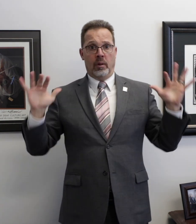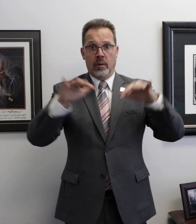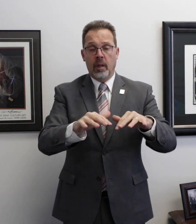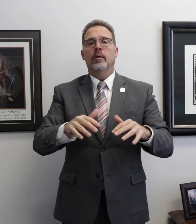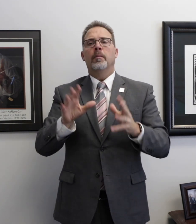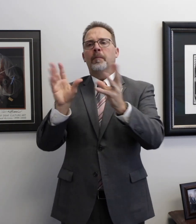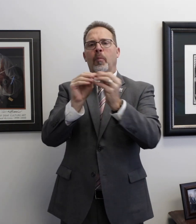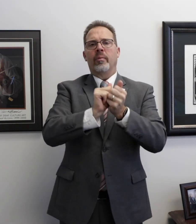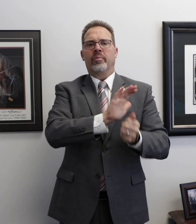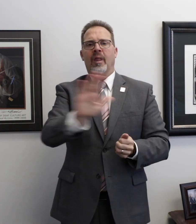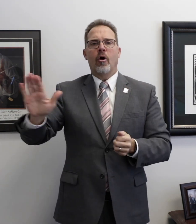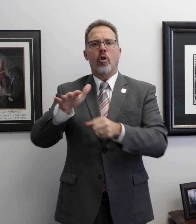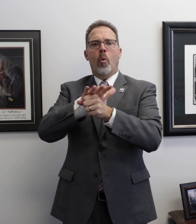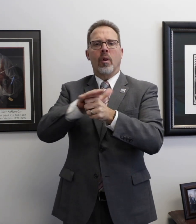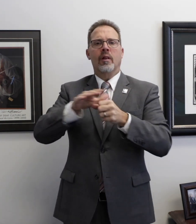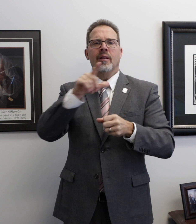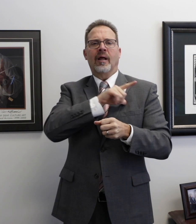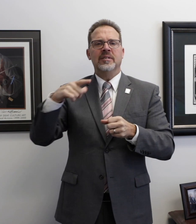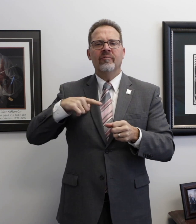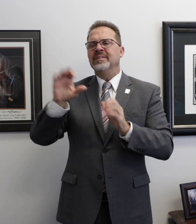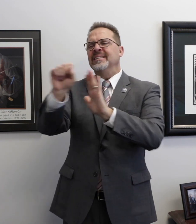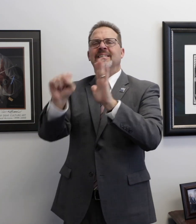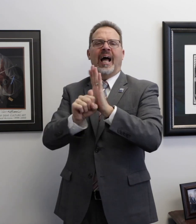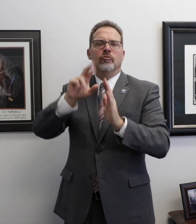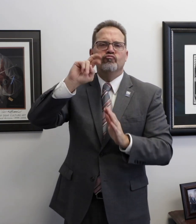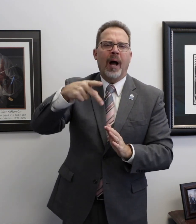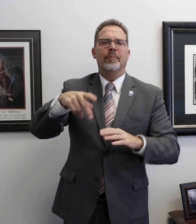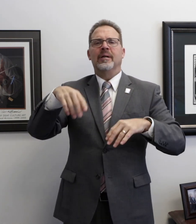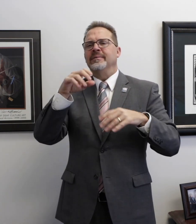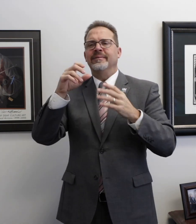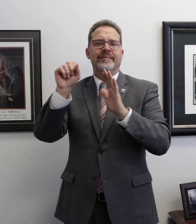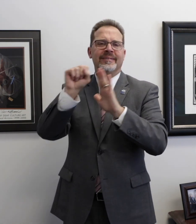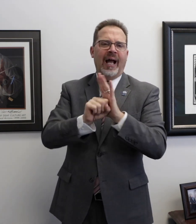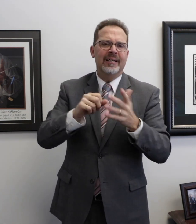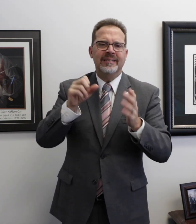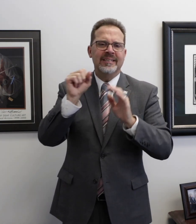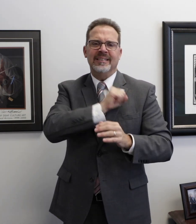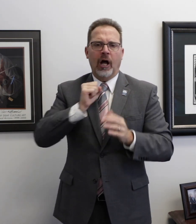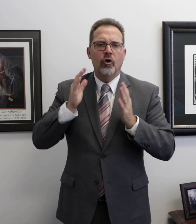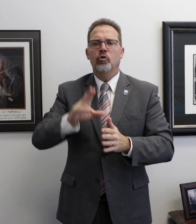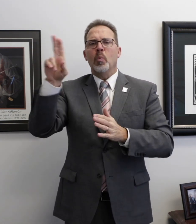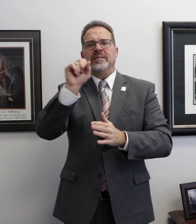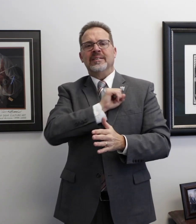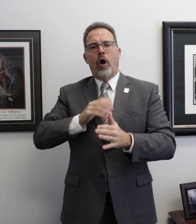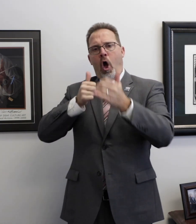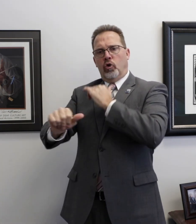Deaf and other community members to meet with legislators, representatives, and senators. They want to meet with